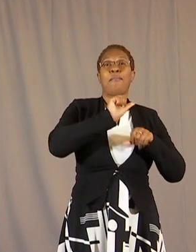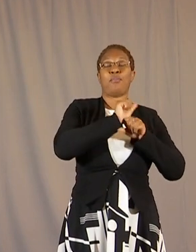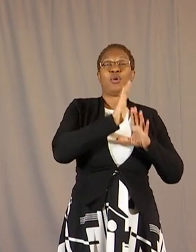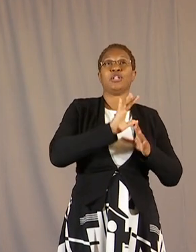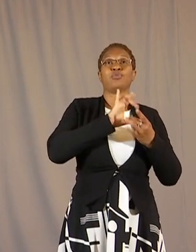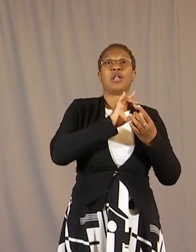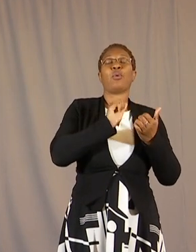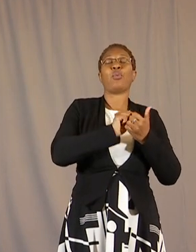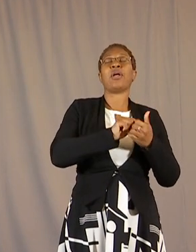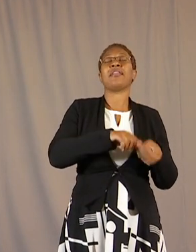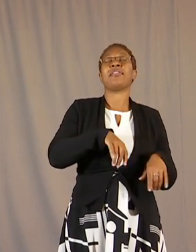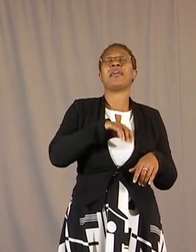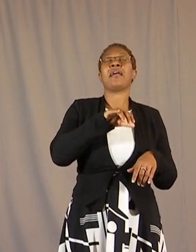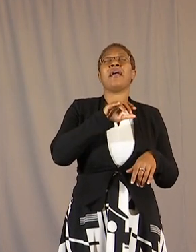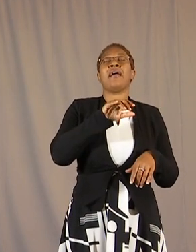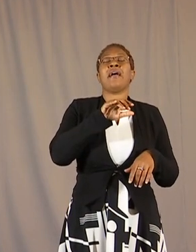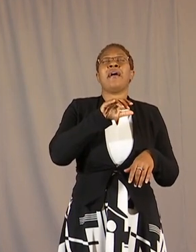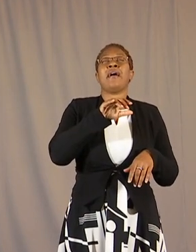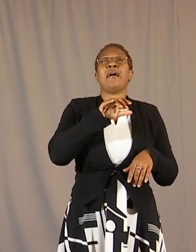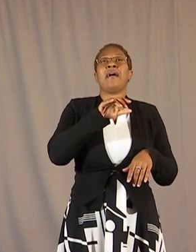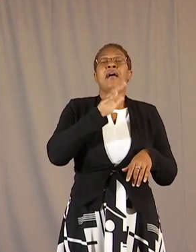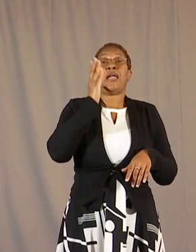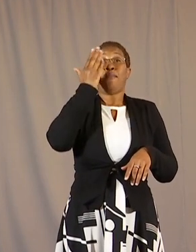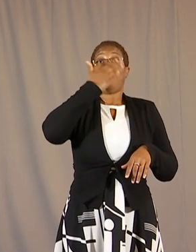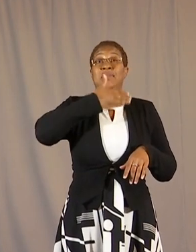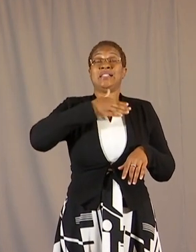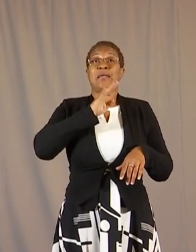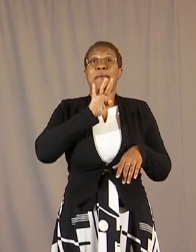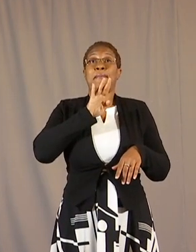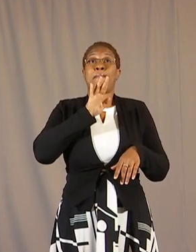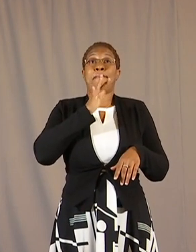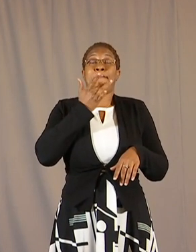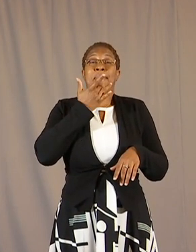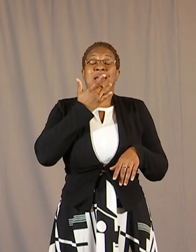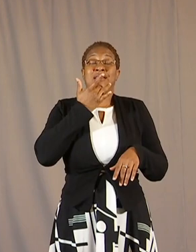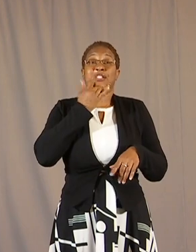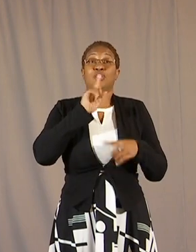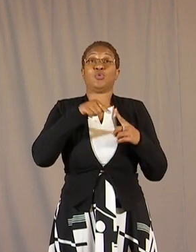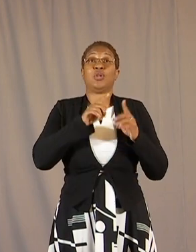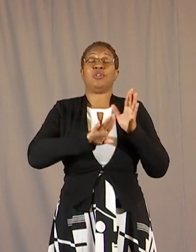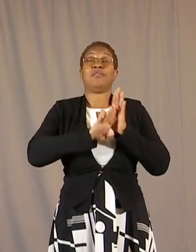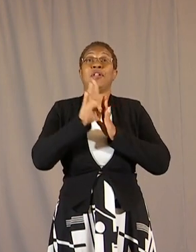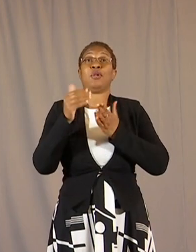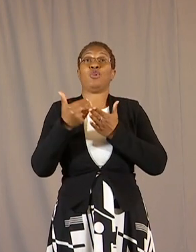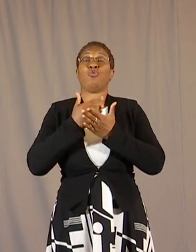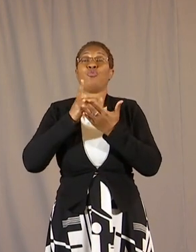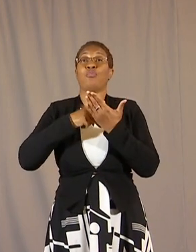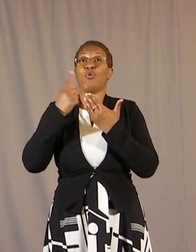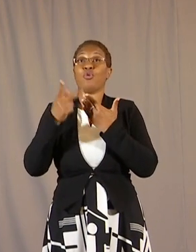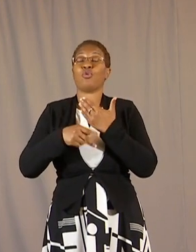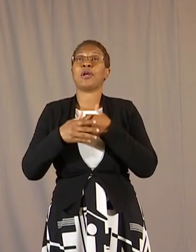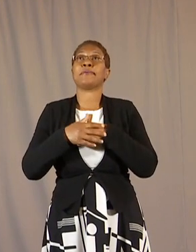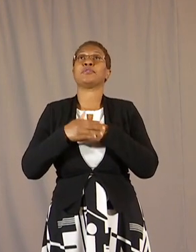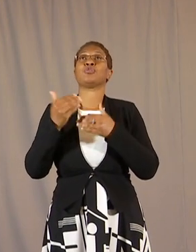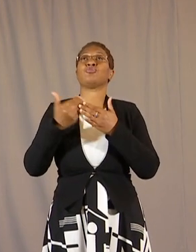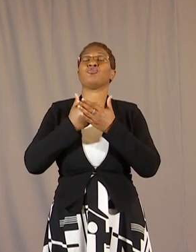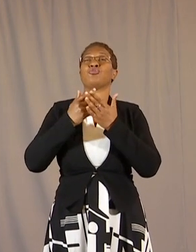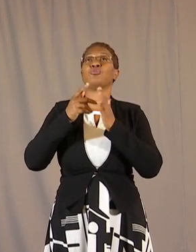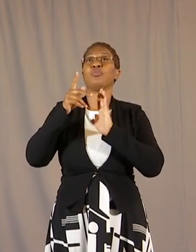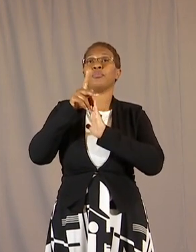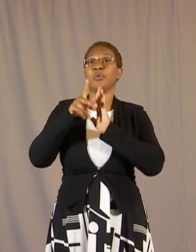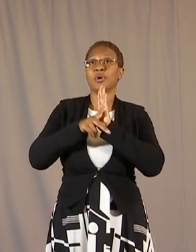to make some explicit considerations when they're developing new programs or new policies, you know,